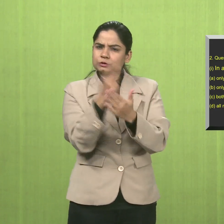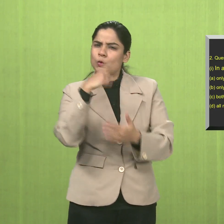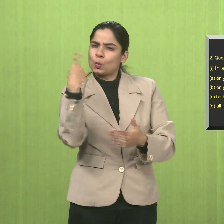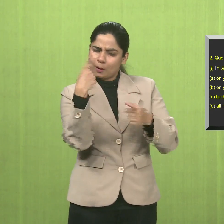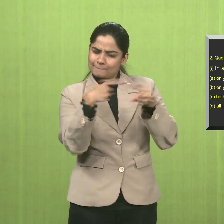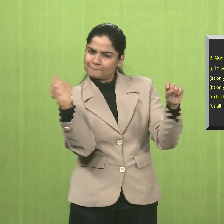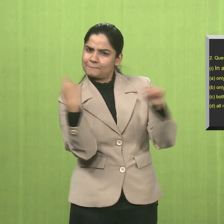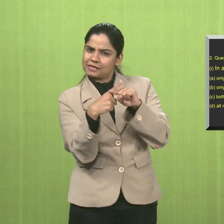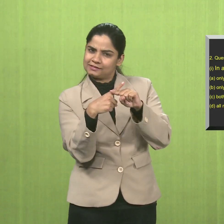answer?